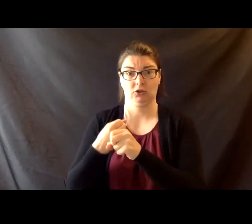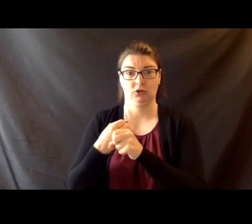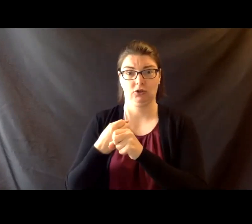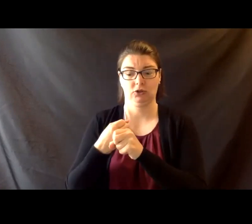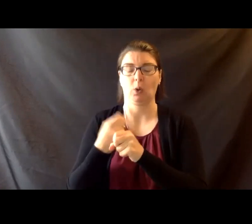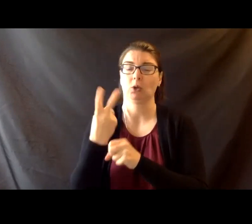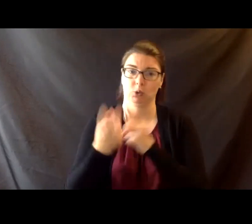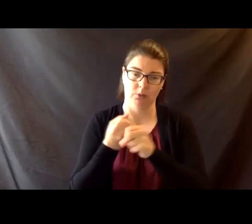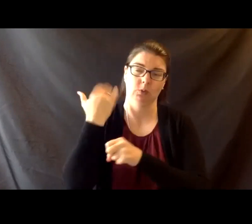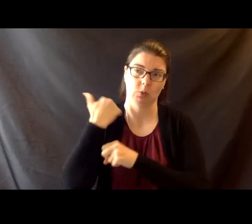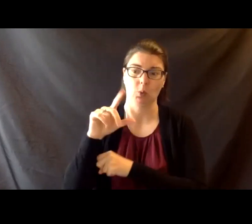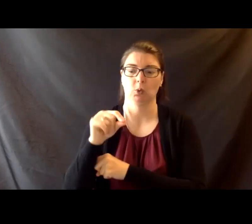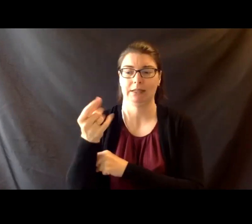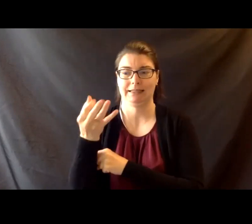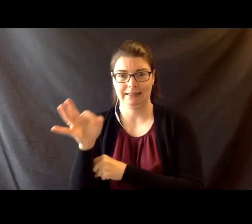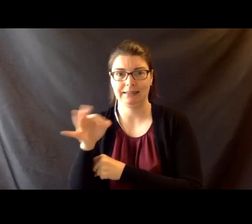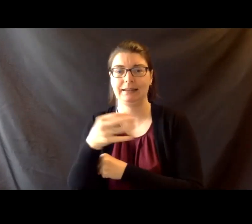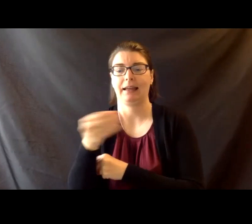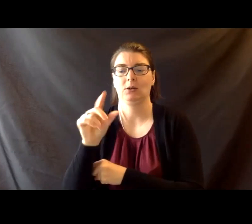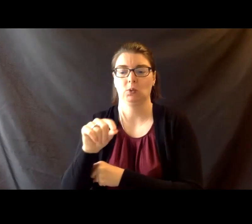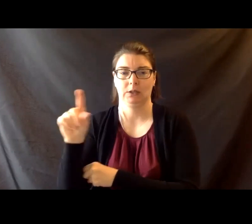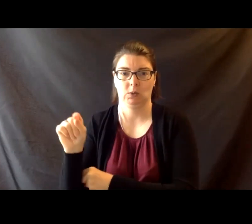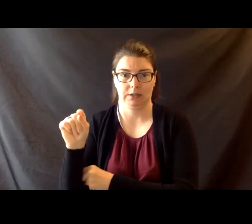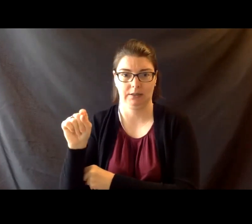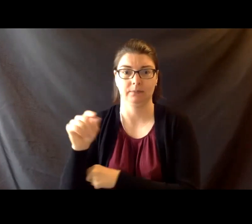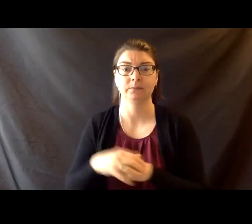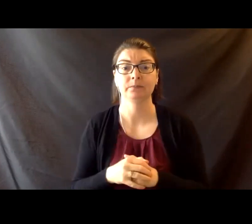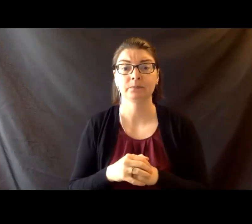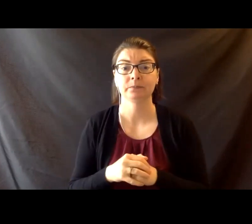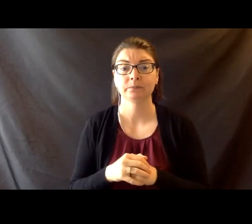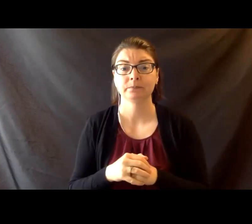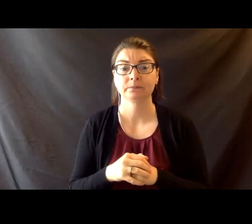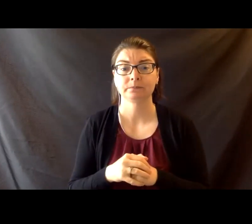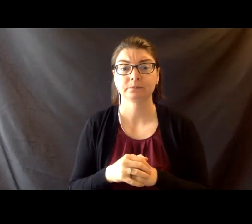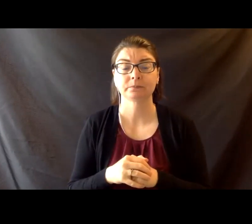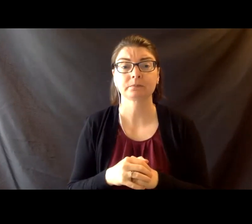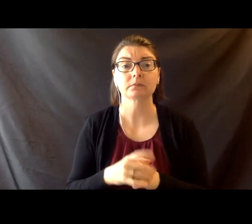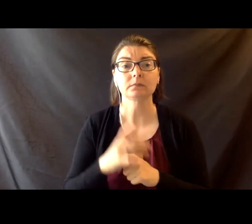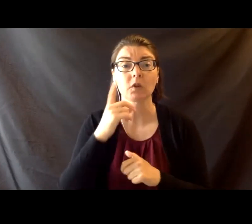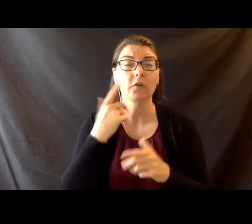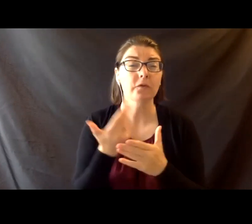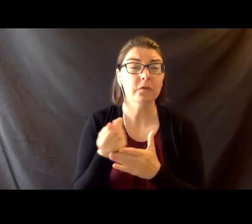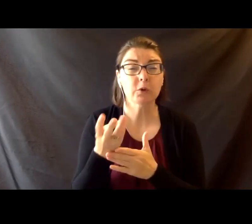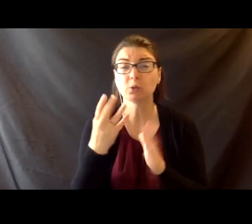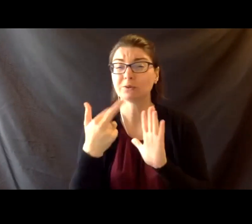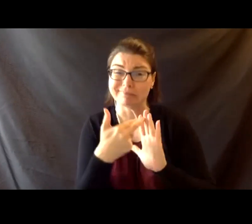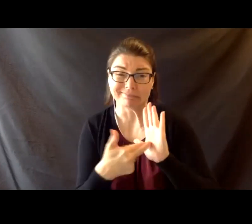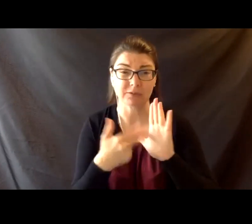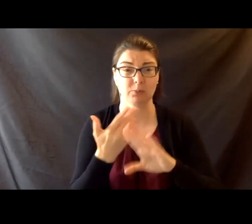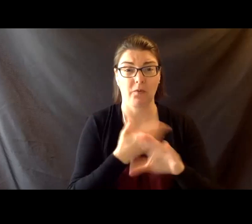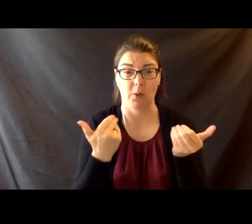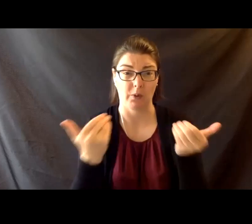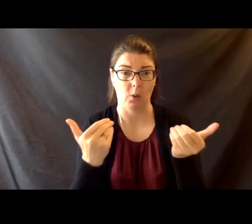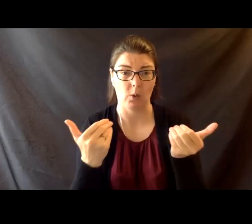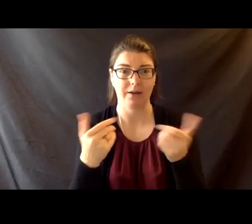2020. A few housekeeping matters to attend to first before we get into the celebration. The event is being live streamed